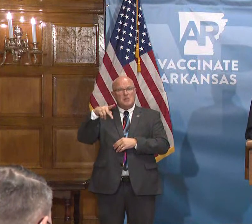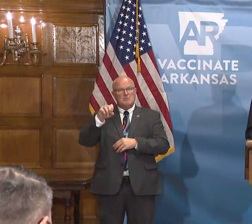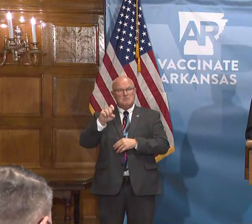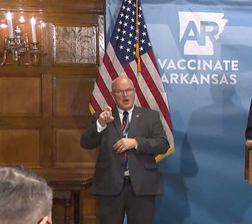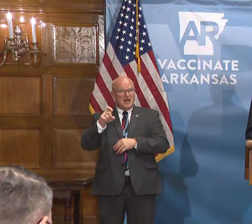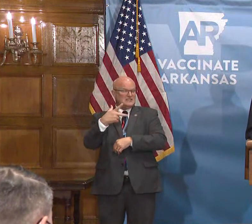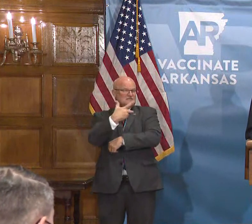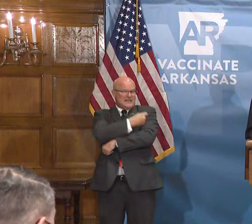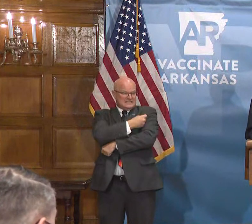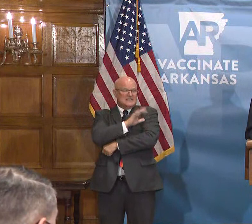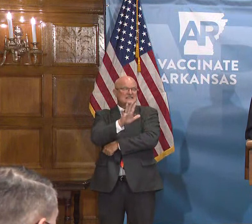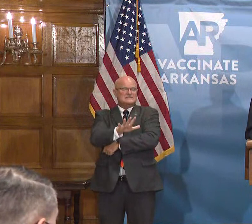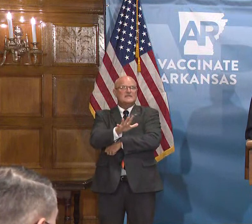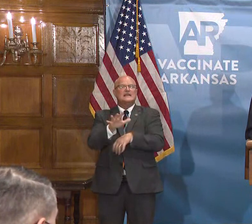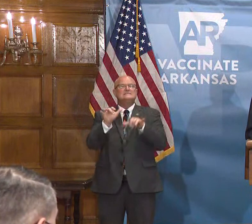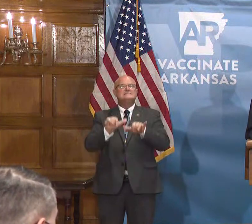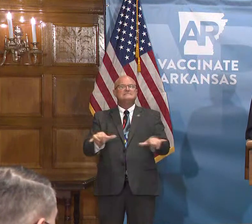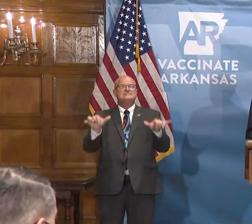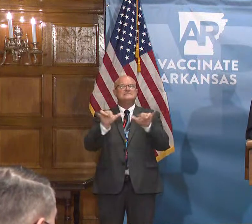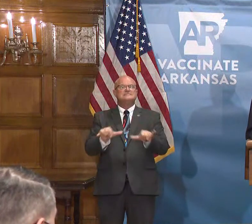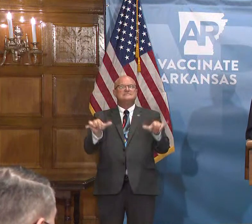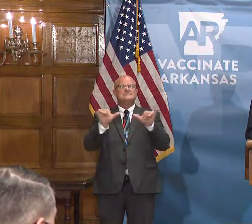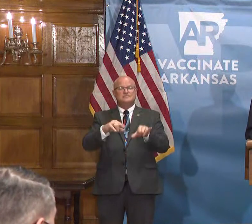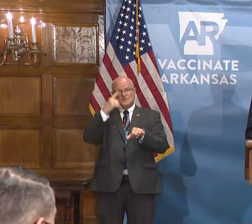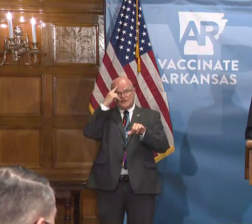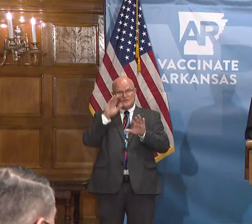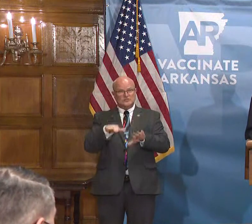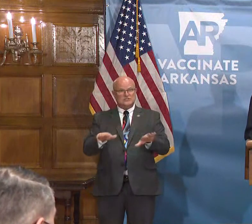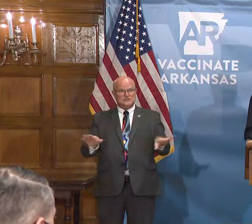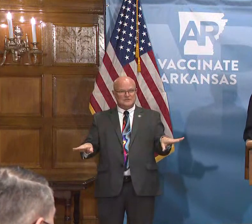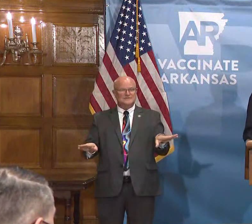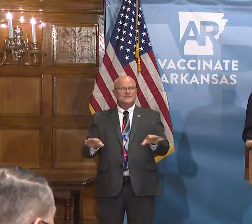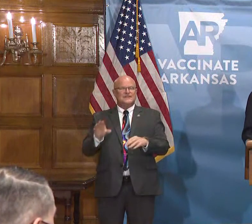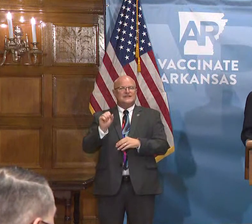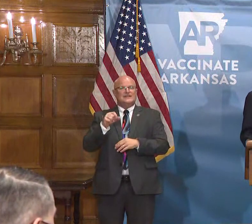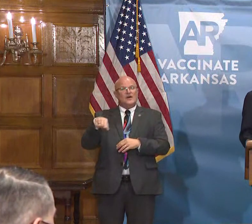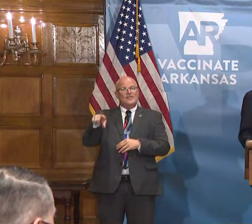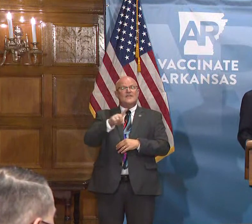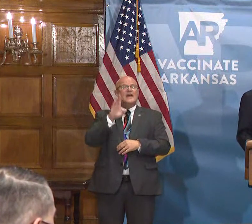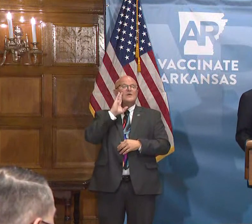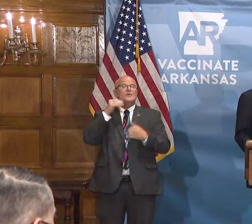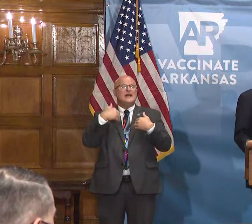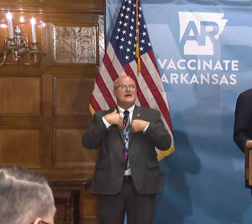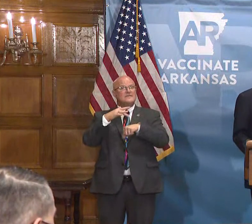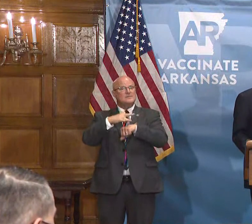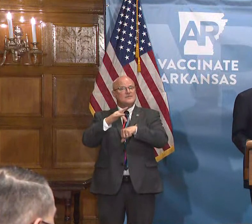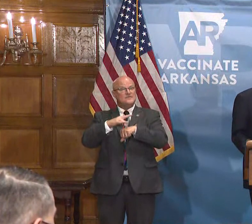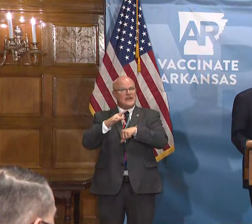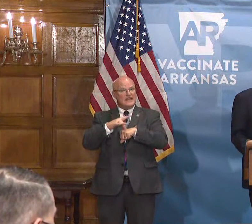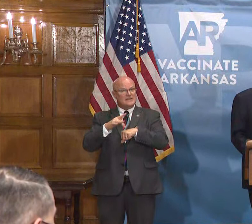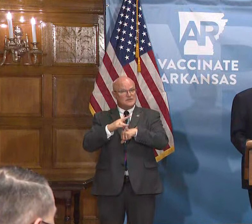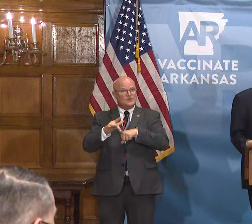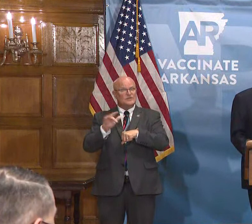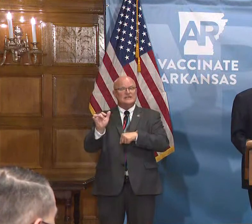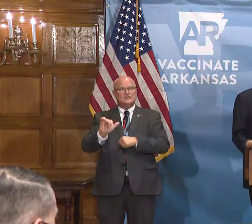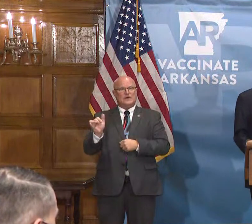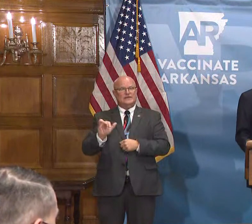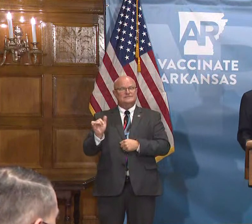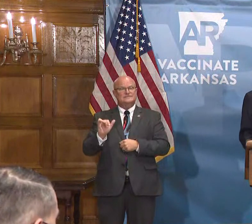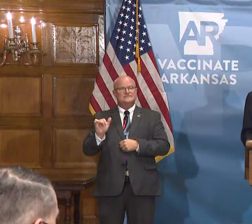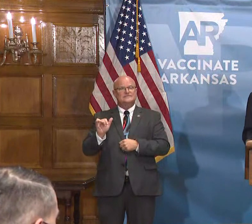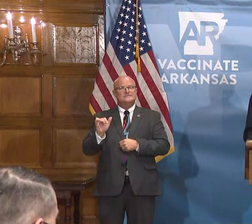vaccination. These are routine providers for children, and so they will have them available as